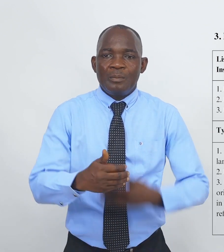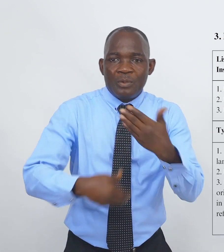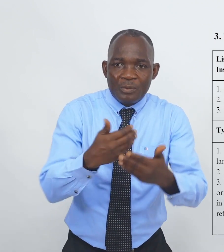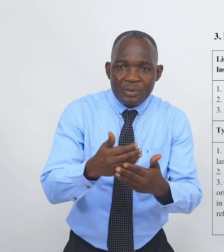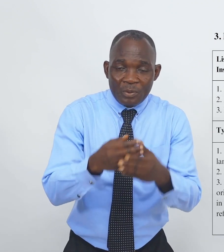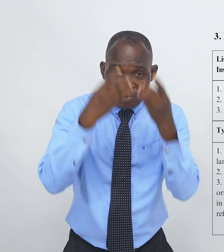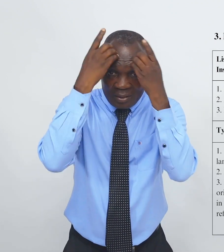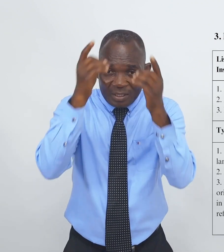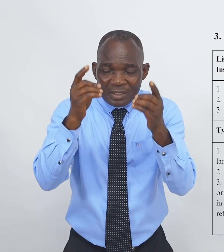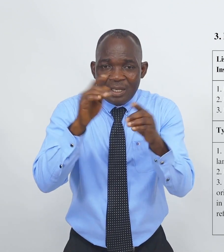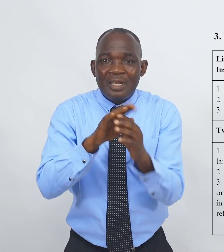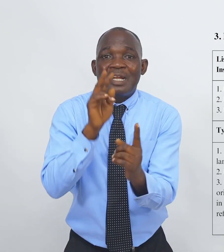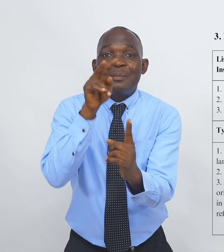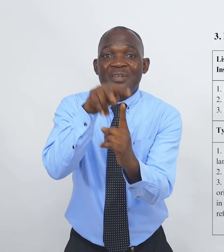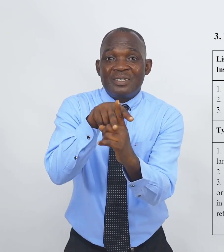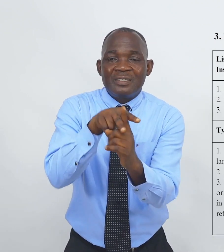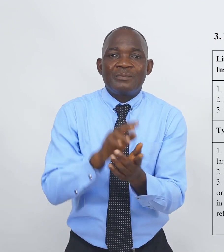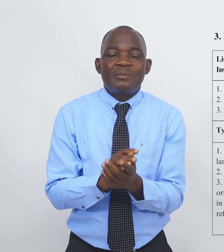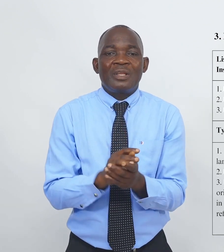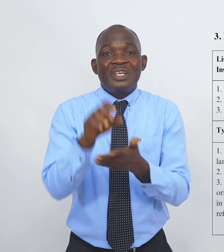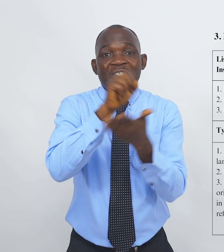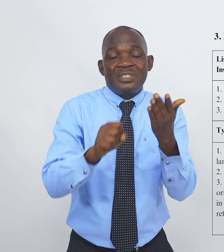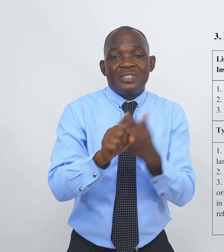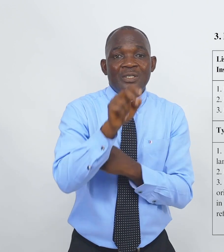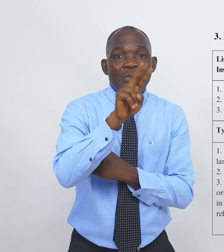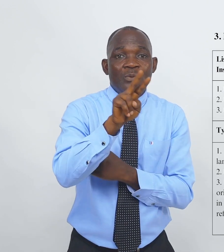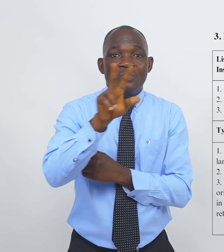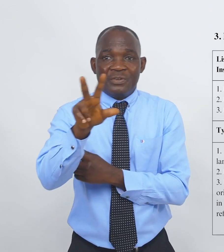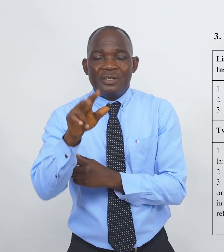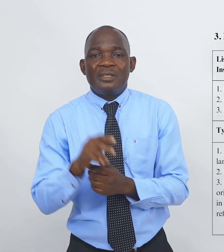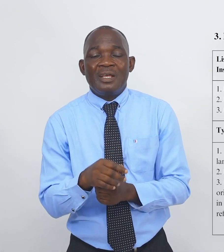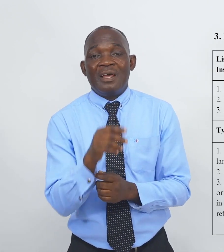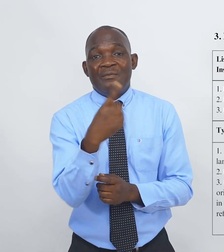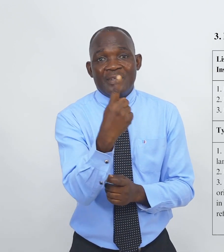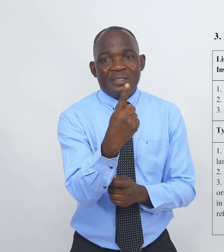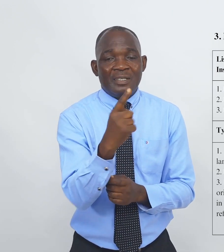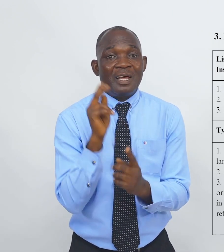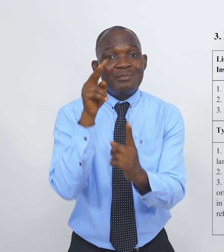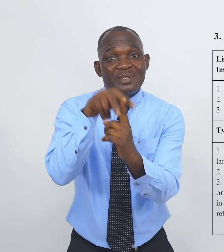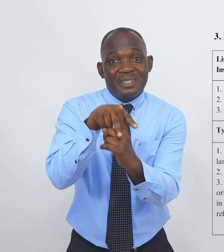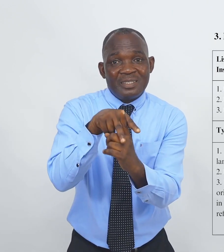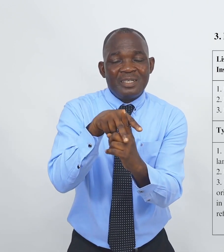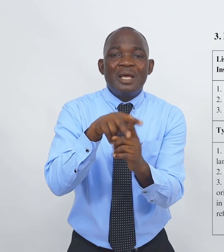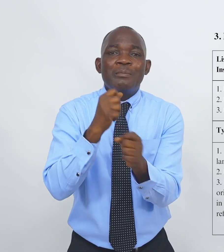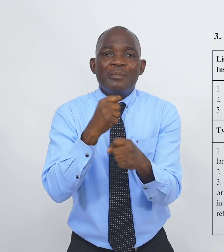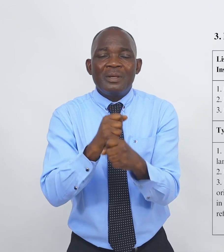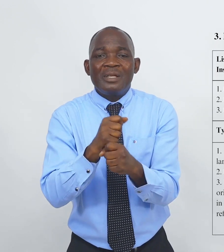Processing and decision on application. Section 23. 1. Application made under